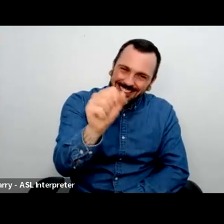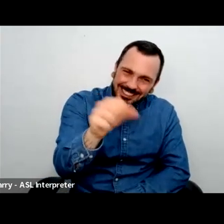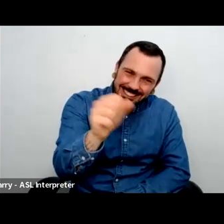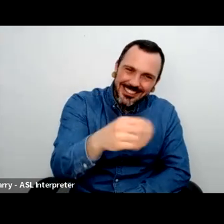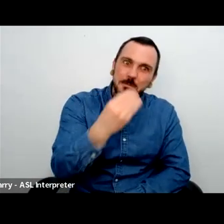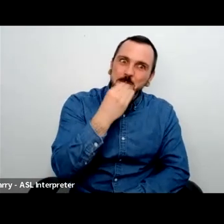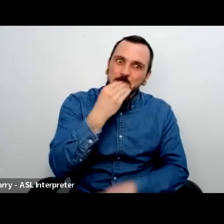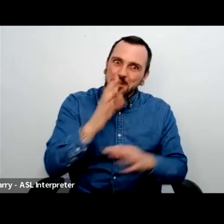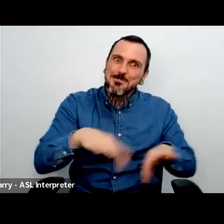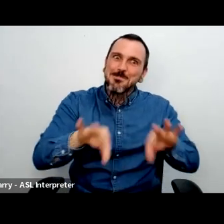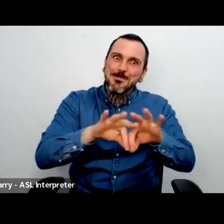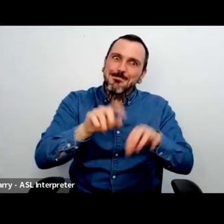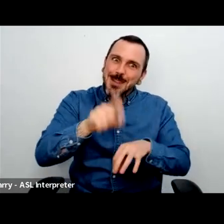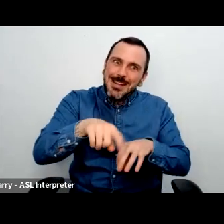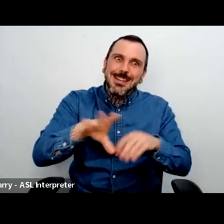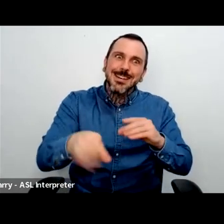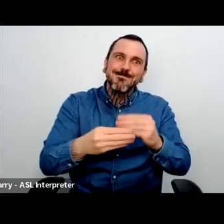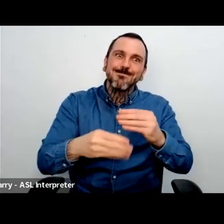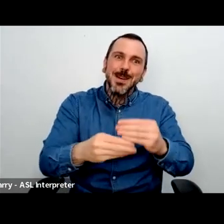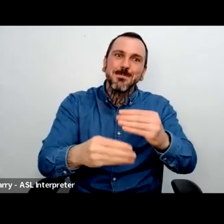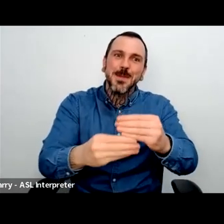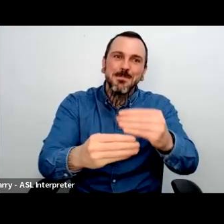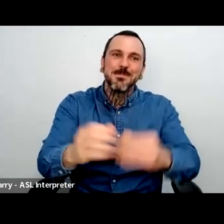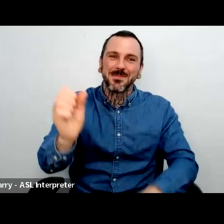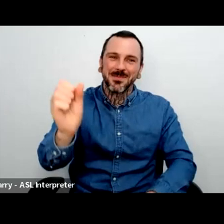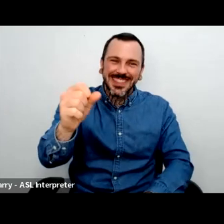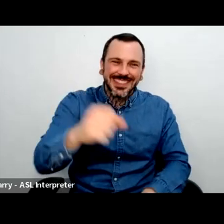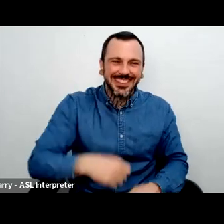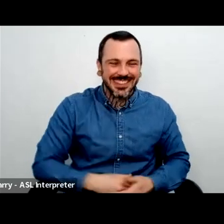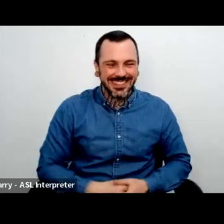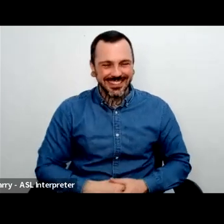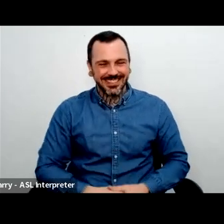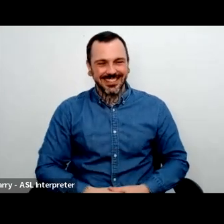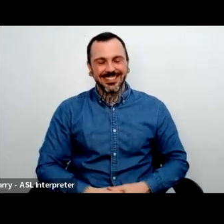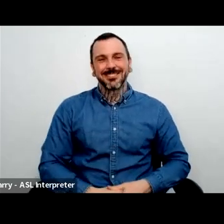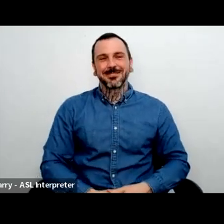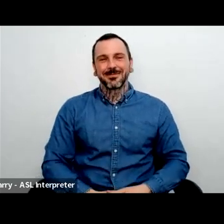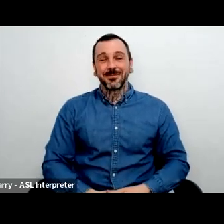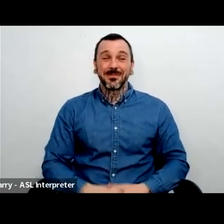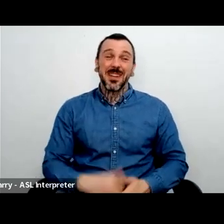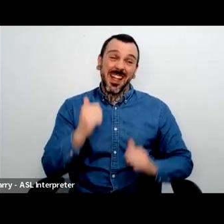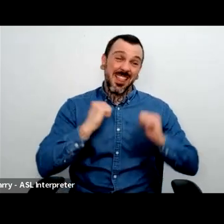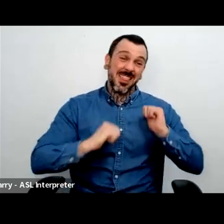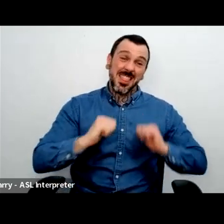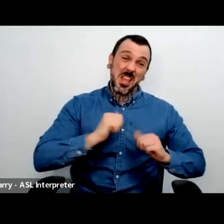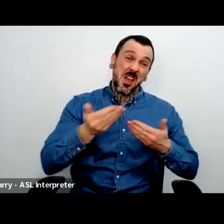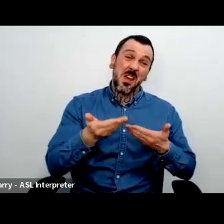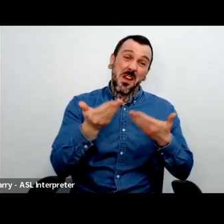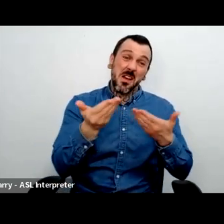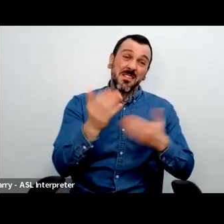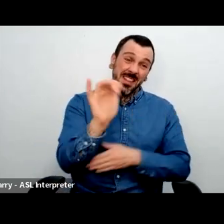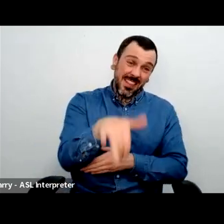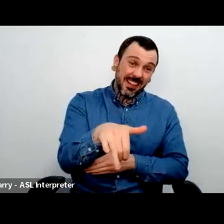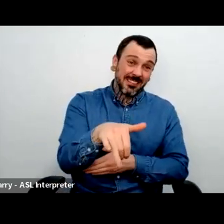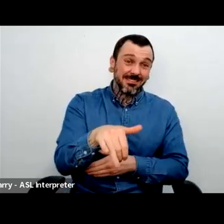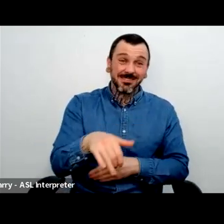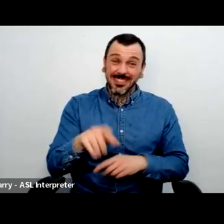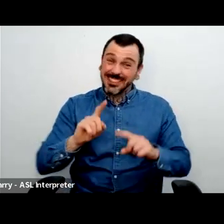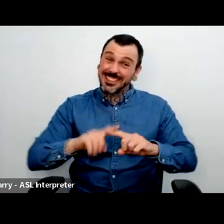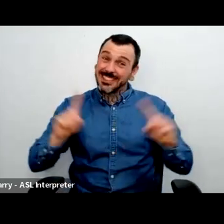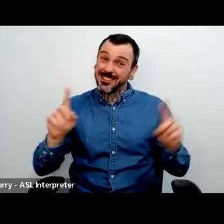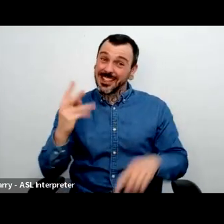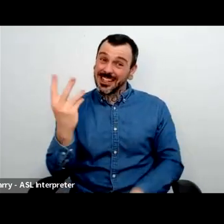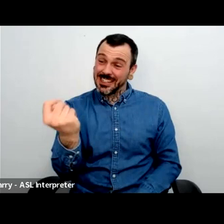yes. more food. So that for me is really what we can offer that is different. If we try to